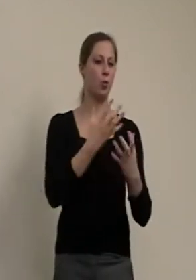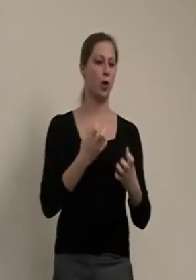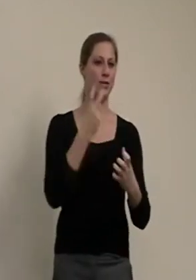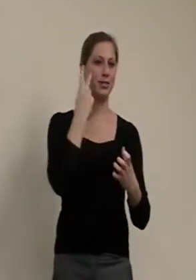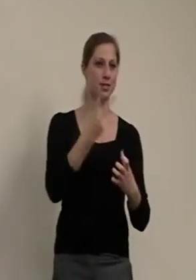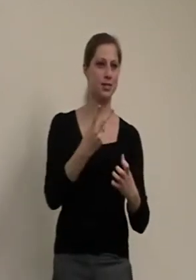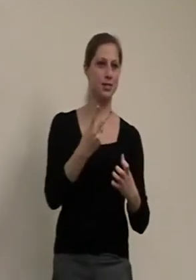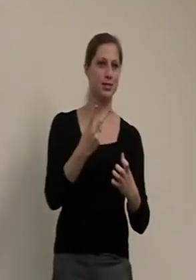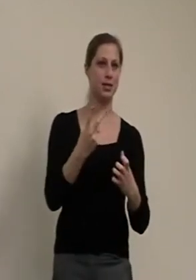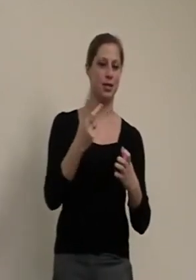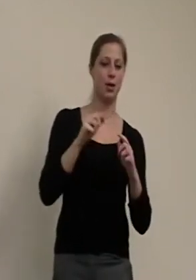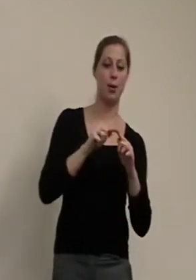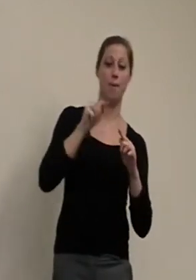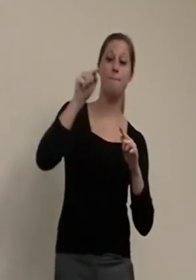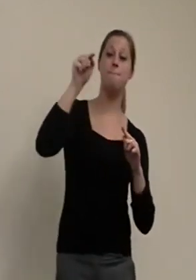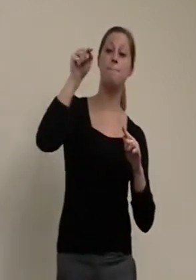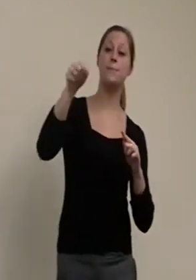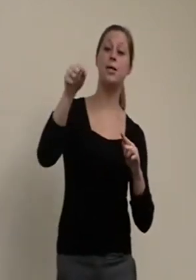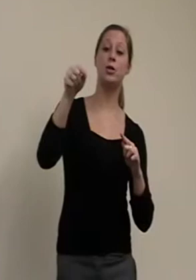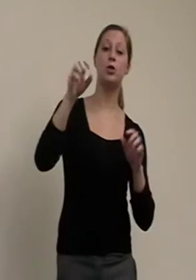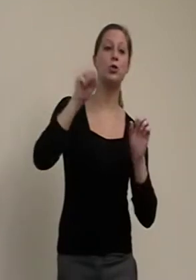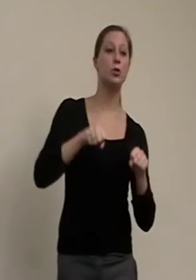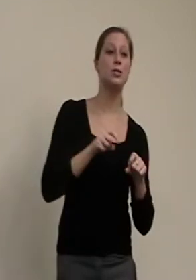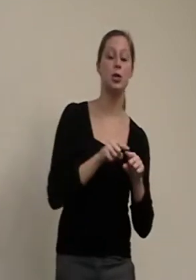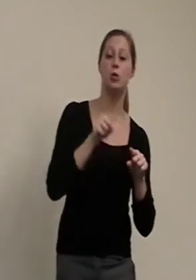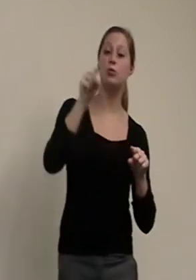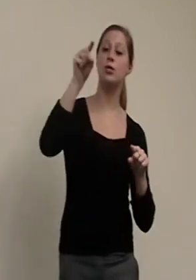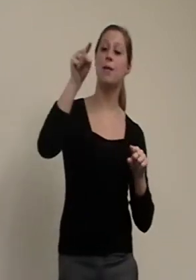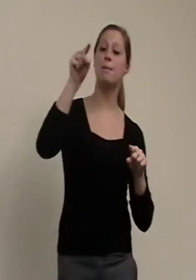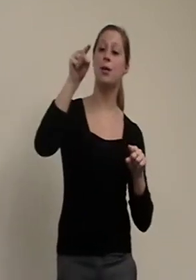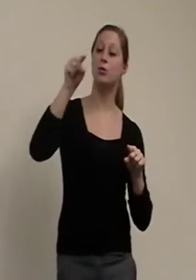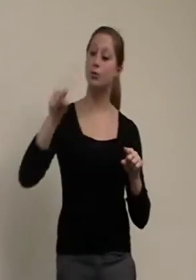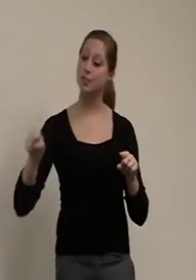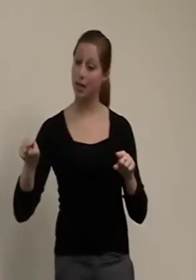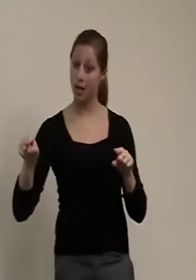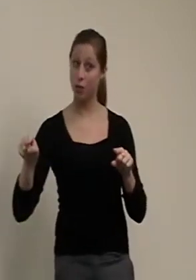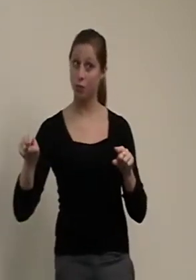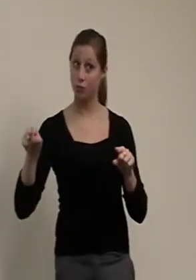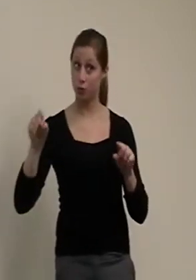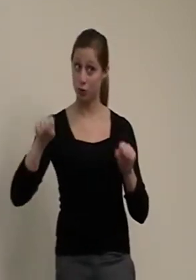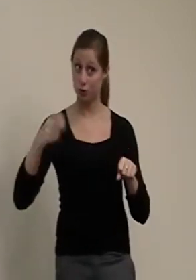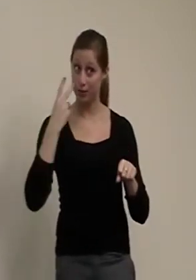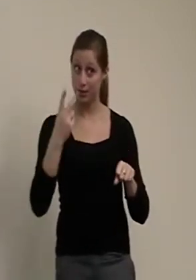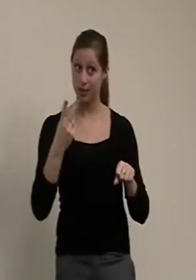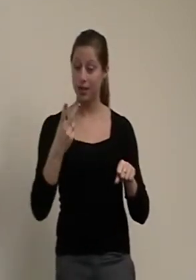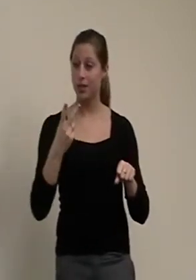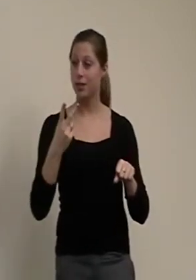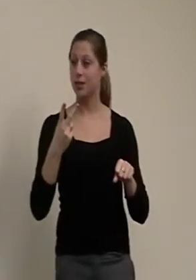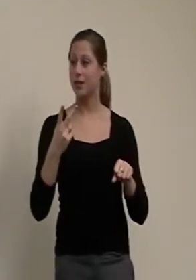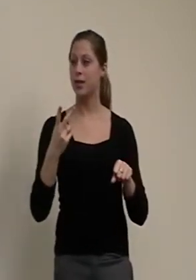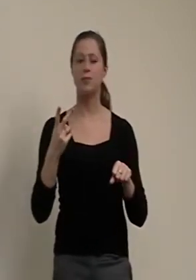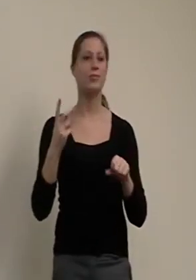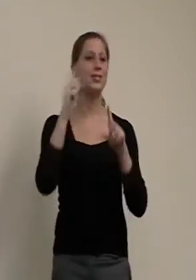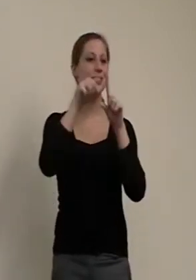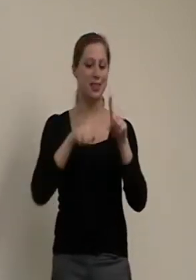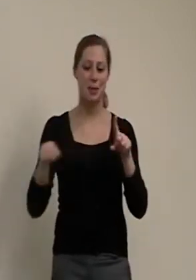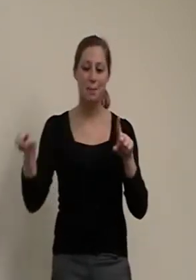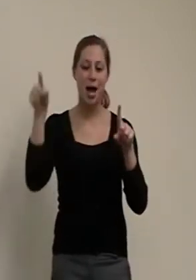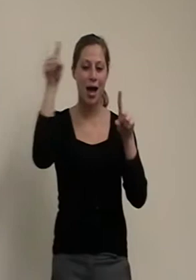and you can see it comes up and goes back down. It's within this box, I have one. We're good.